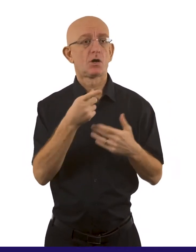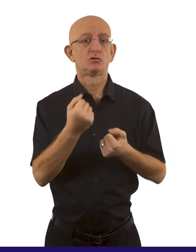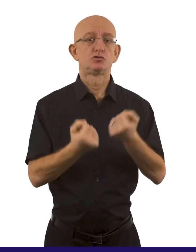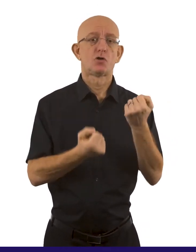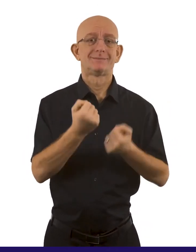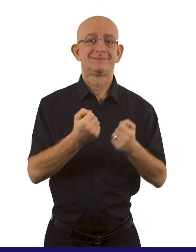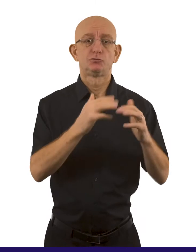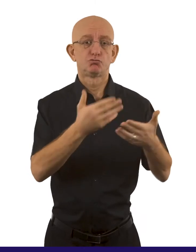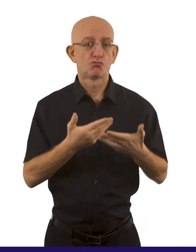justice services,